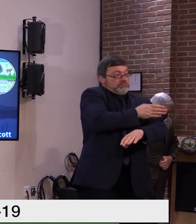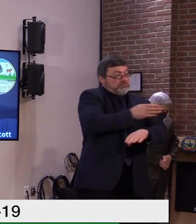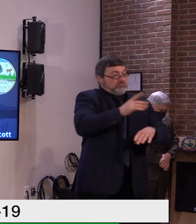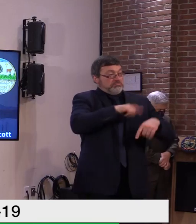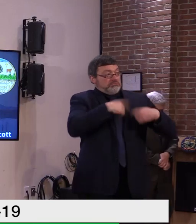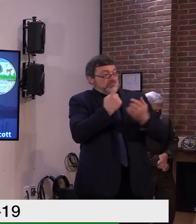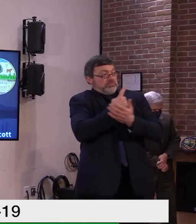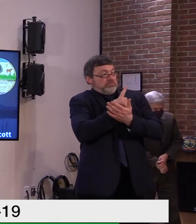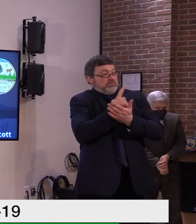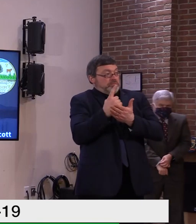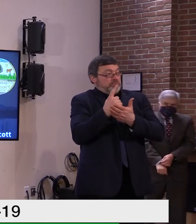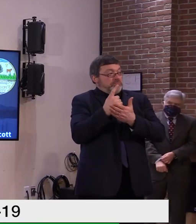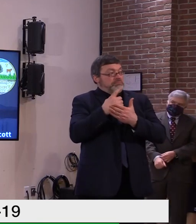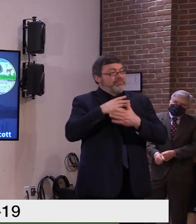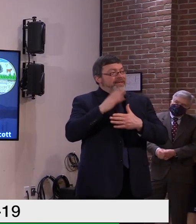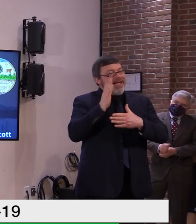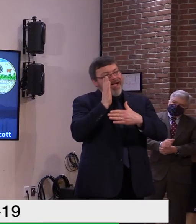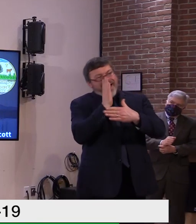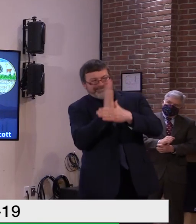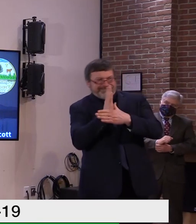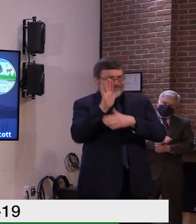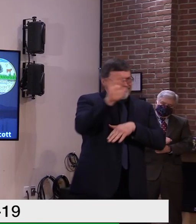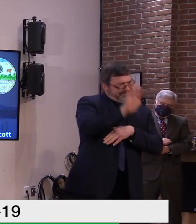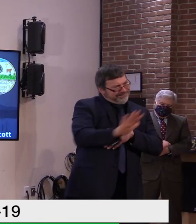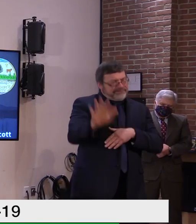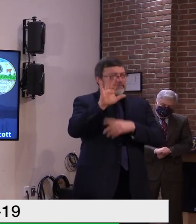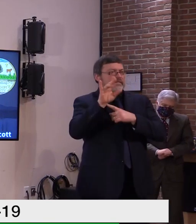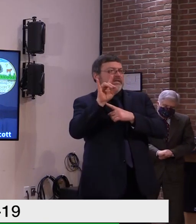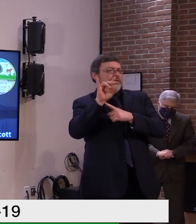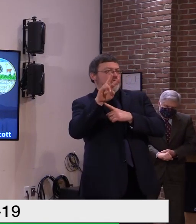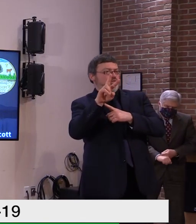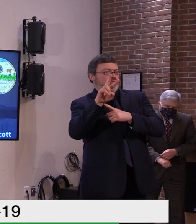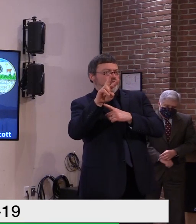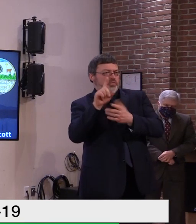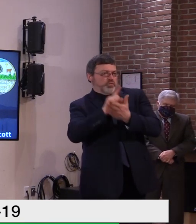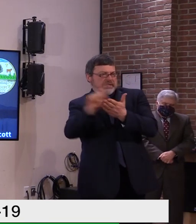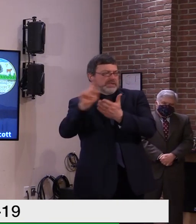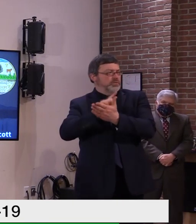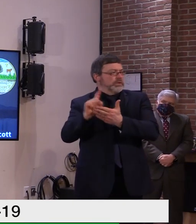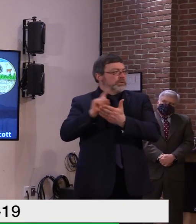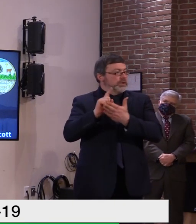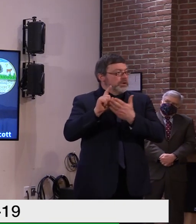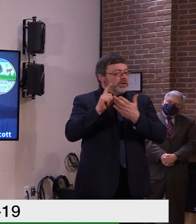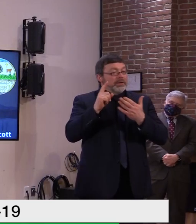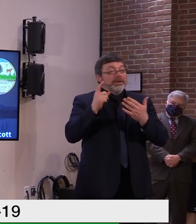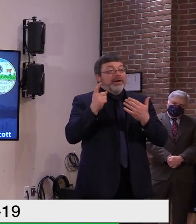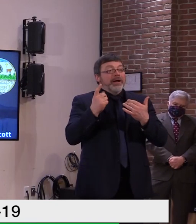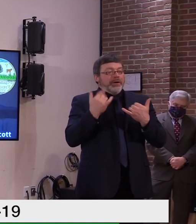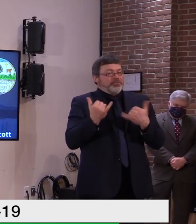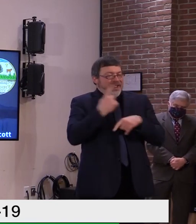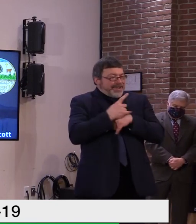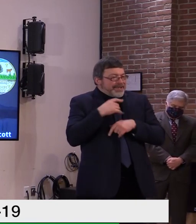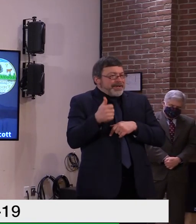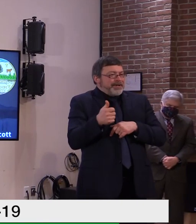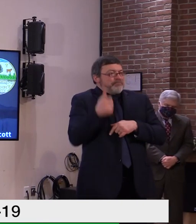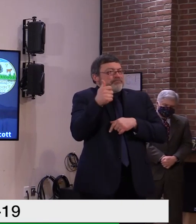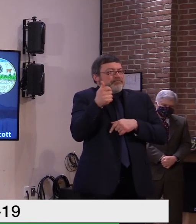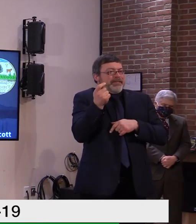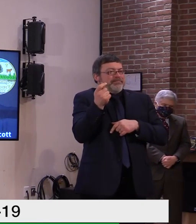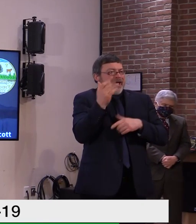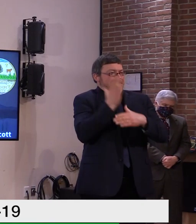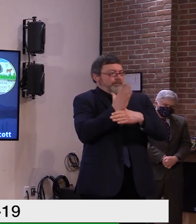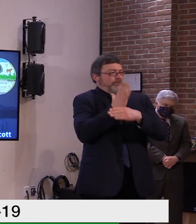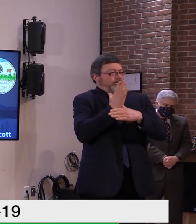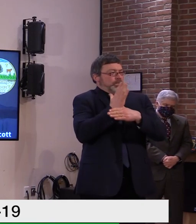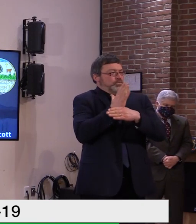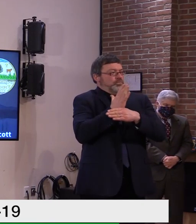and a one-day total the day before of 69 cases. This brings our total number of cases throughout the